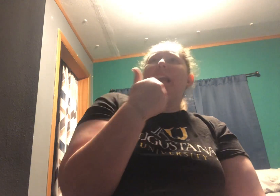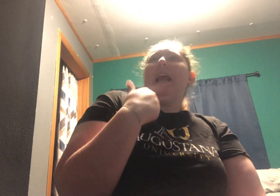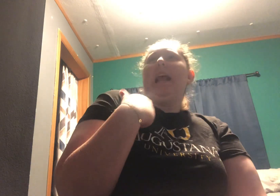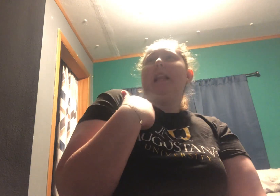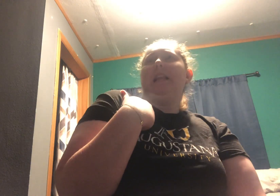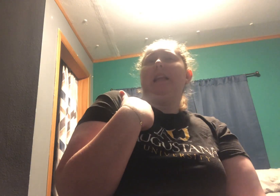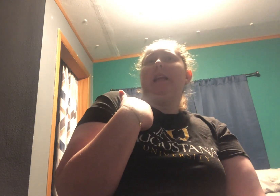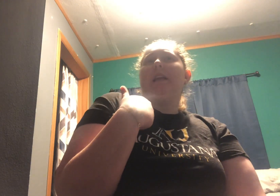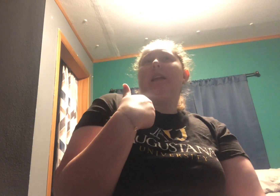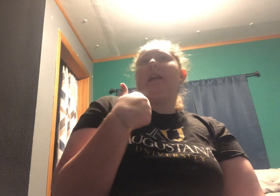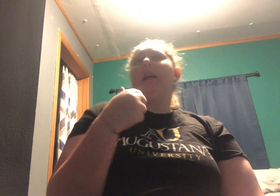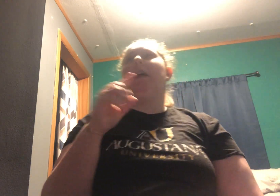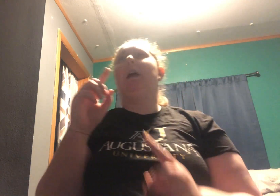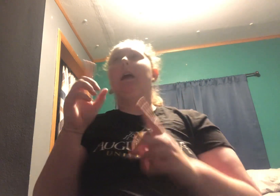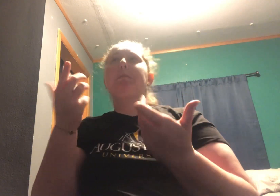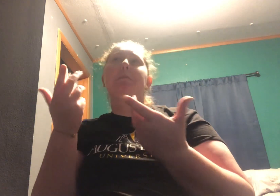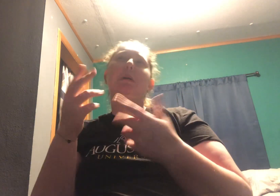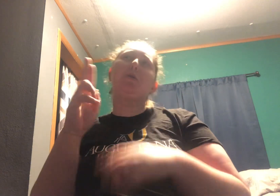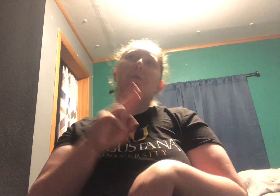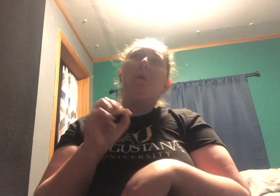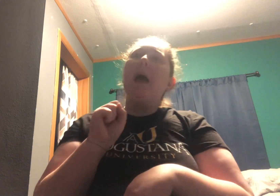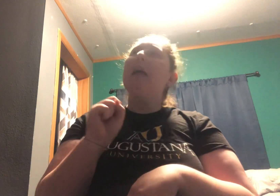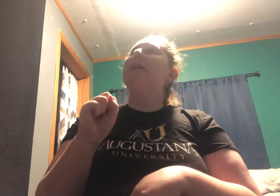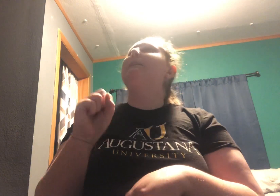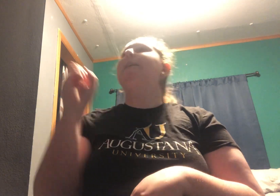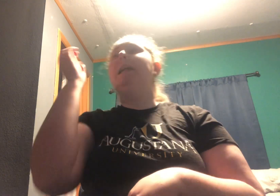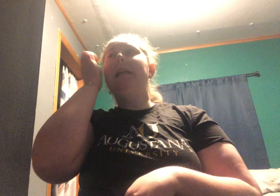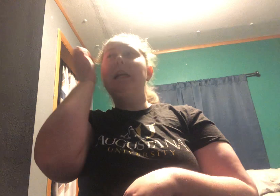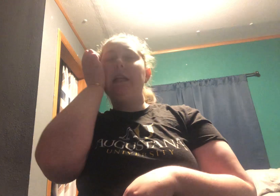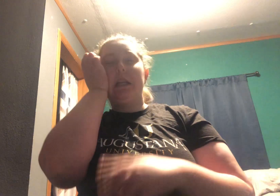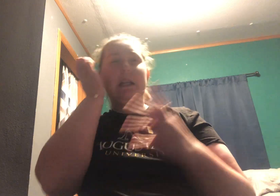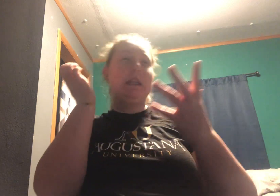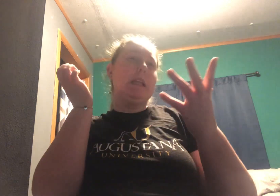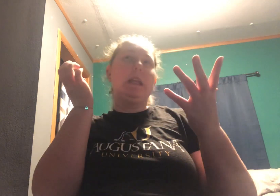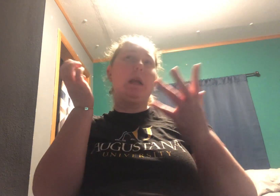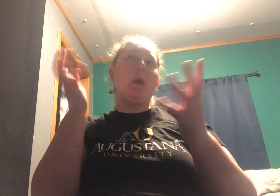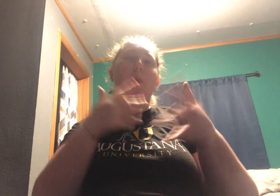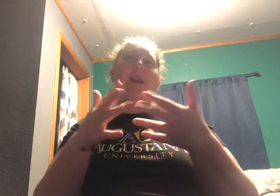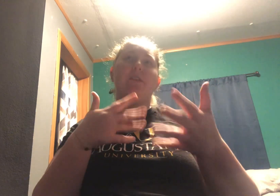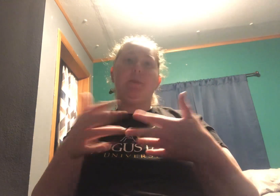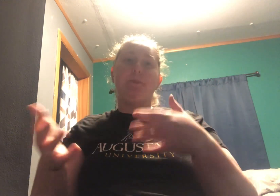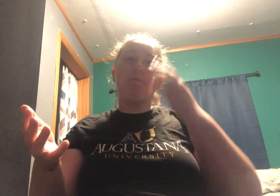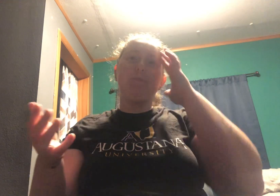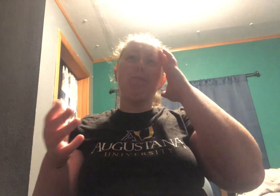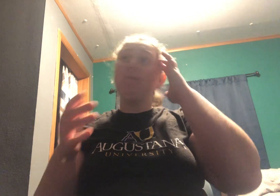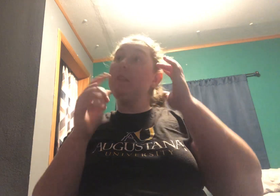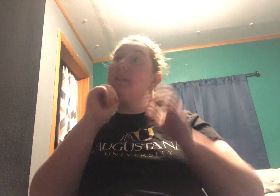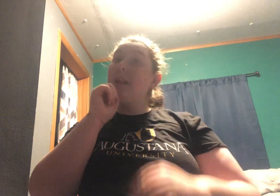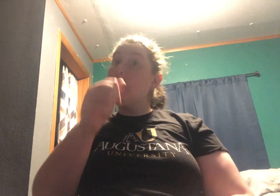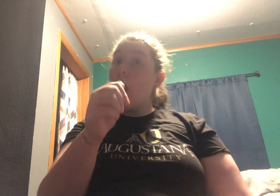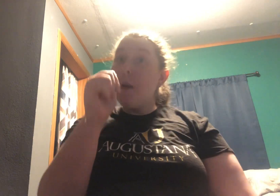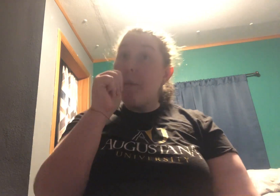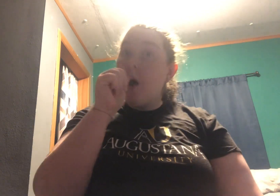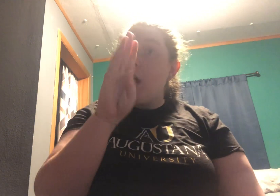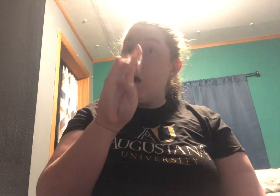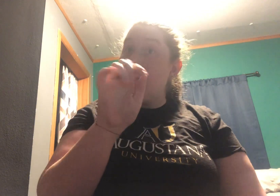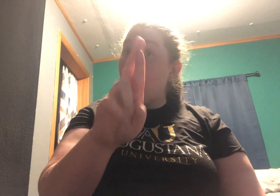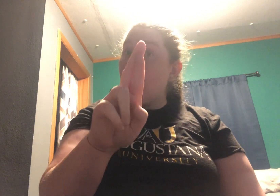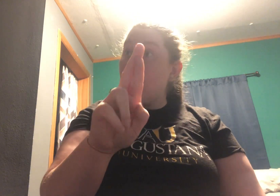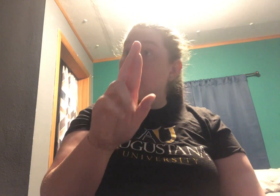or Ireland, an Irish pub. You're going to a pub, okay? You're not going to a bar. That's an important clue on how to spell this